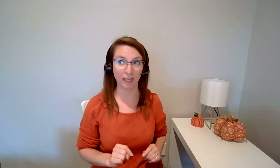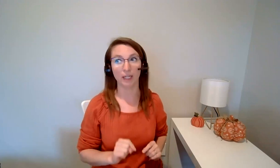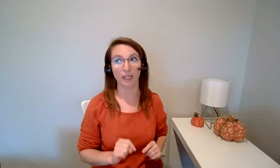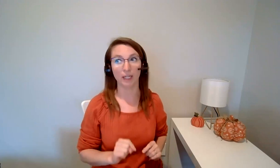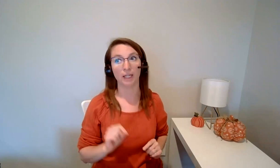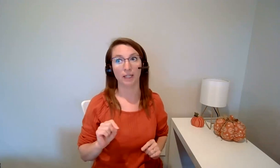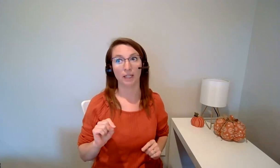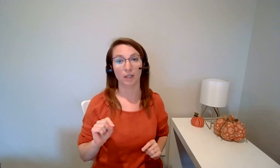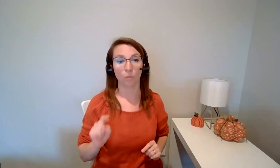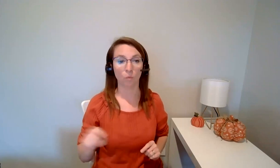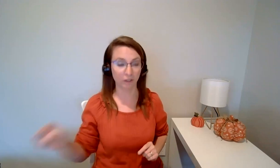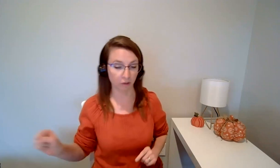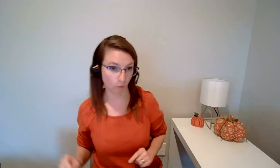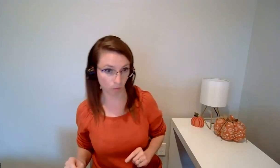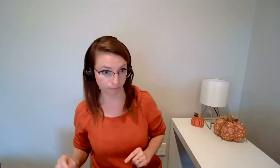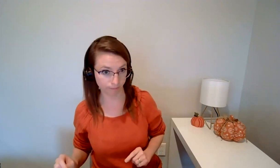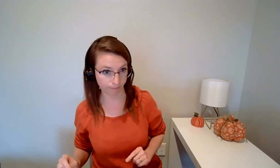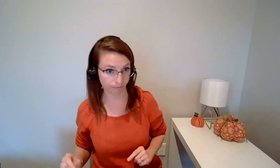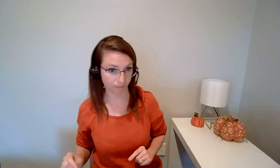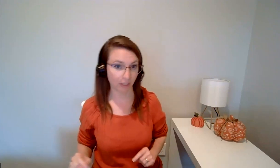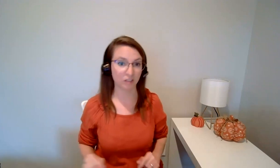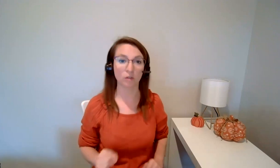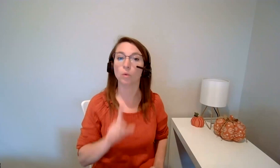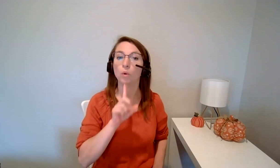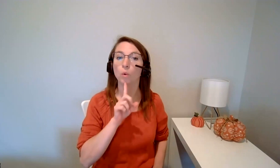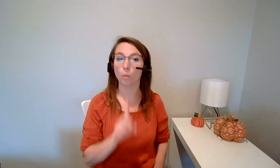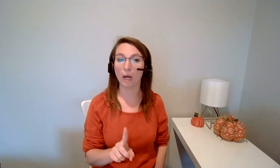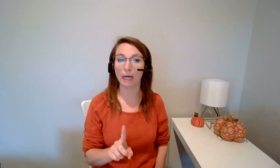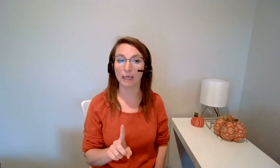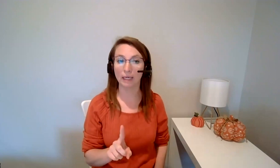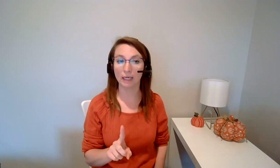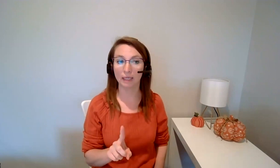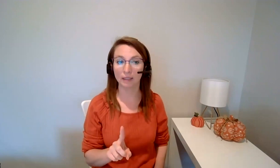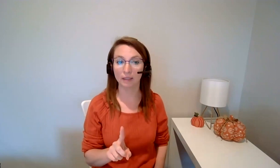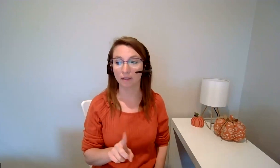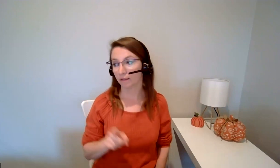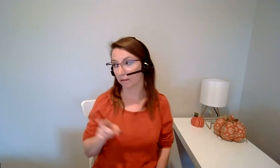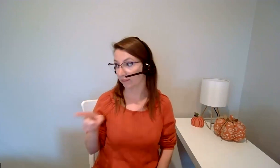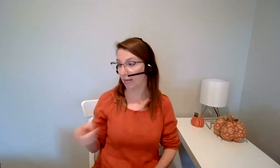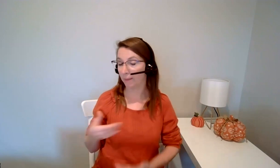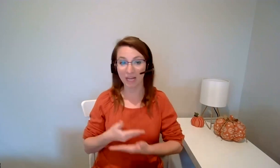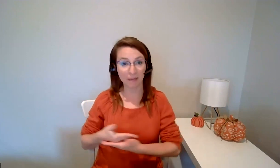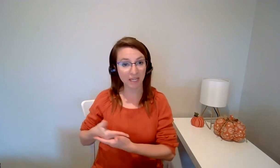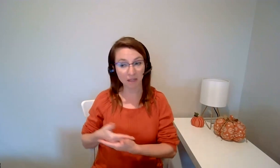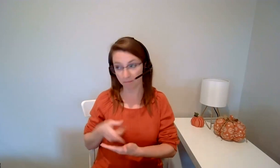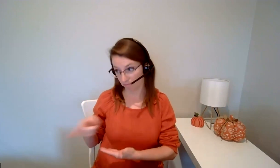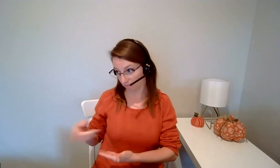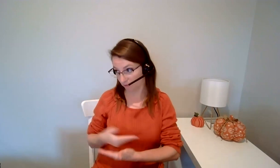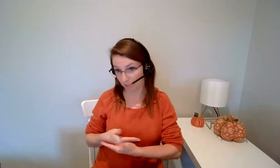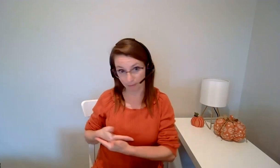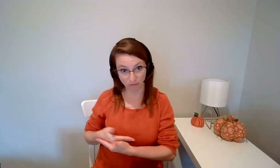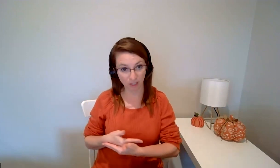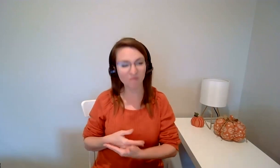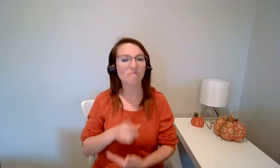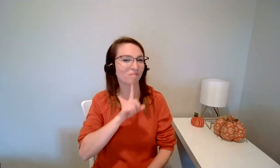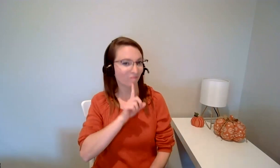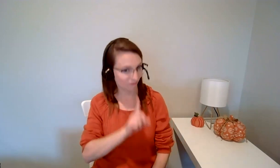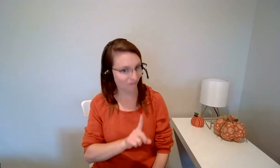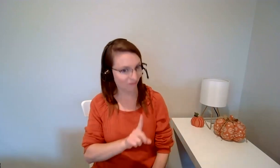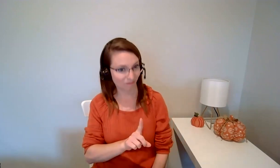say 1 years old. Okay, so 1. That baby, the baby over there,